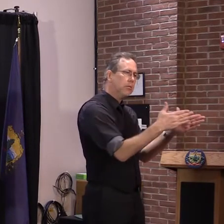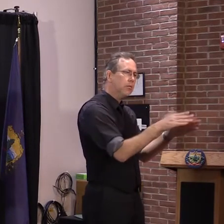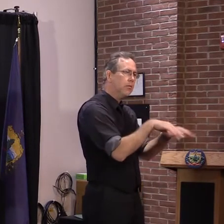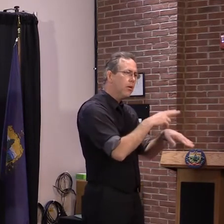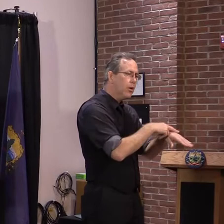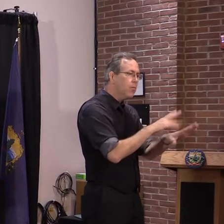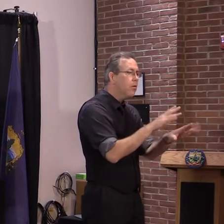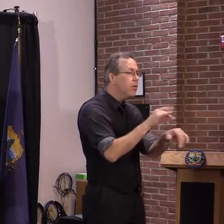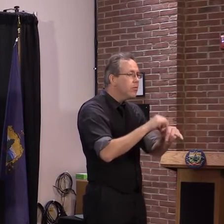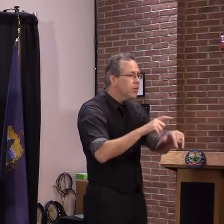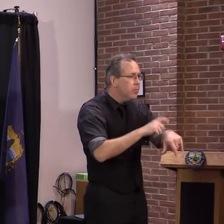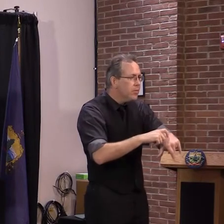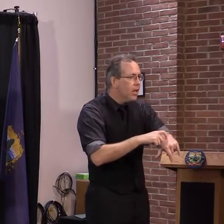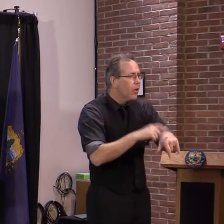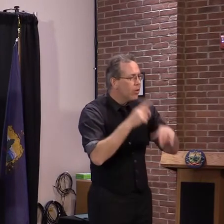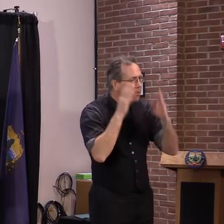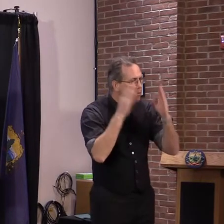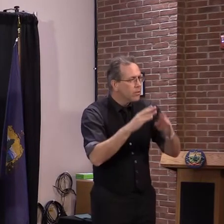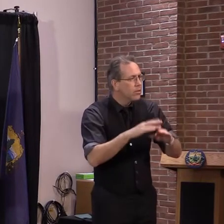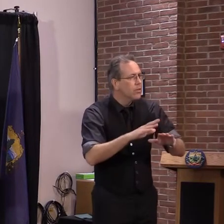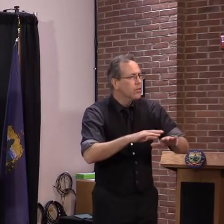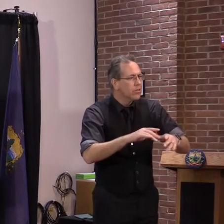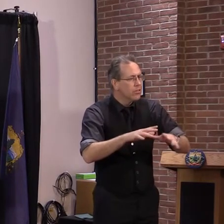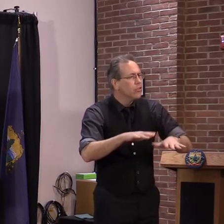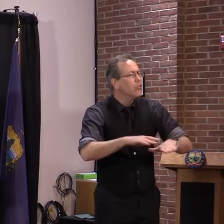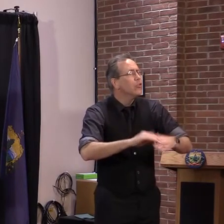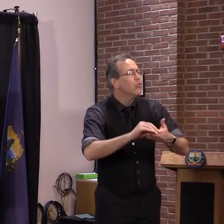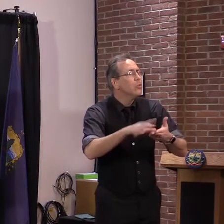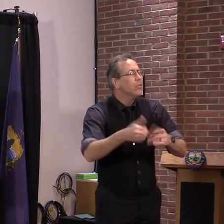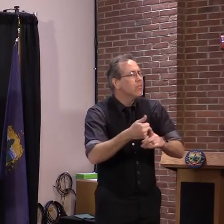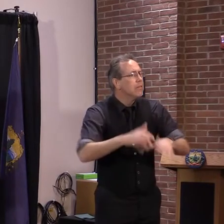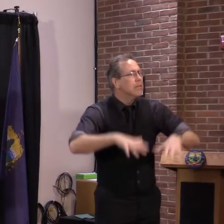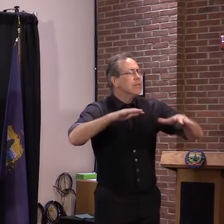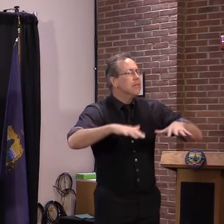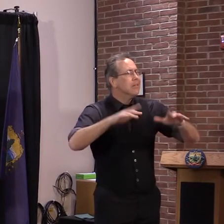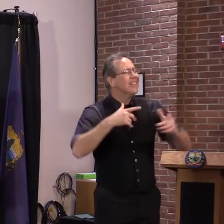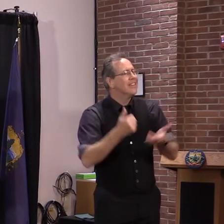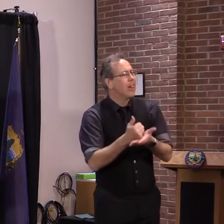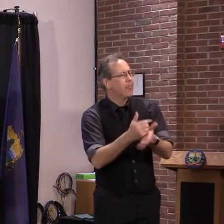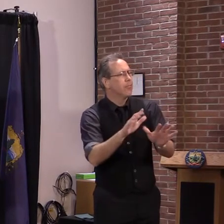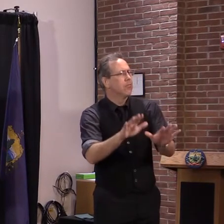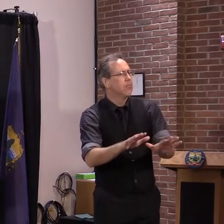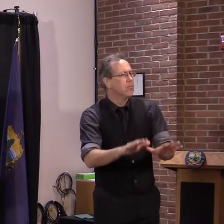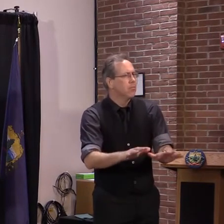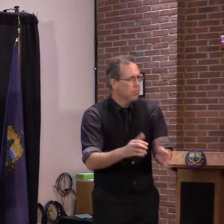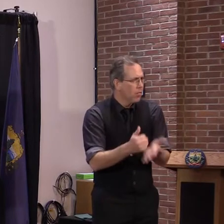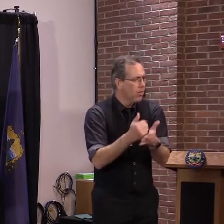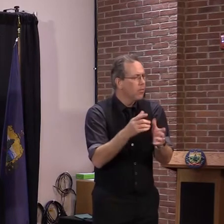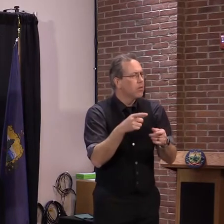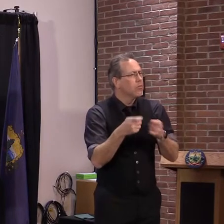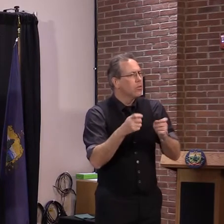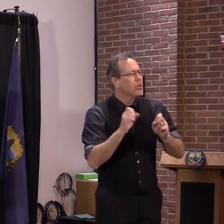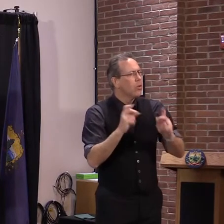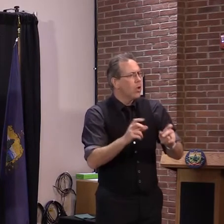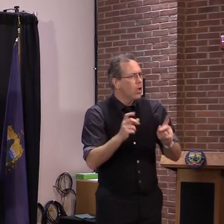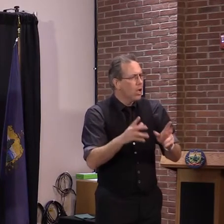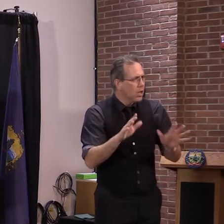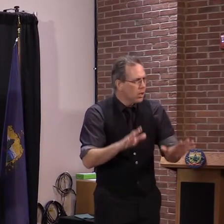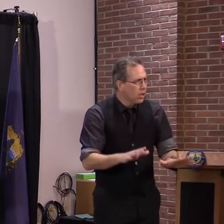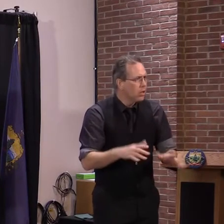directly the anxiety levels. And I think as we contemplate the education recovery planning, sometimes it gets